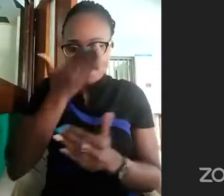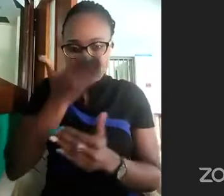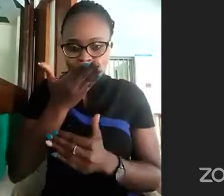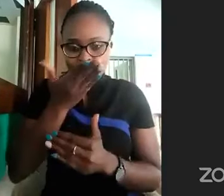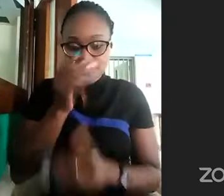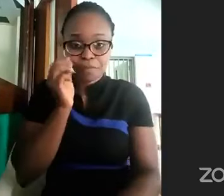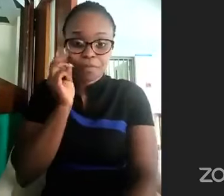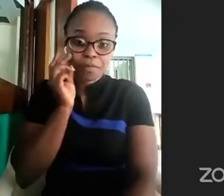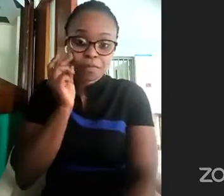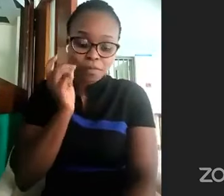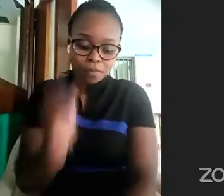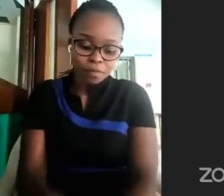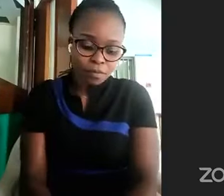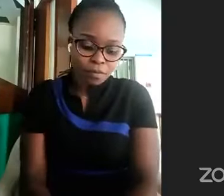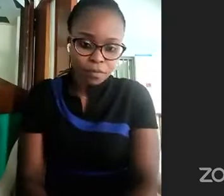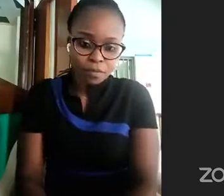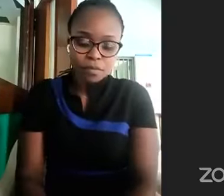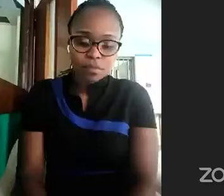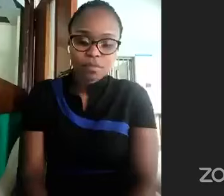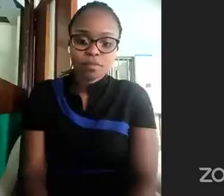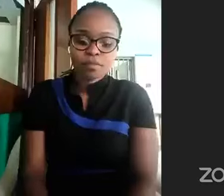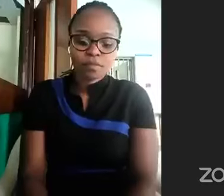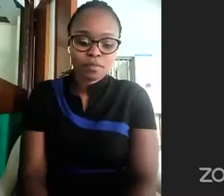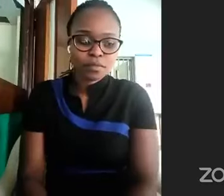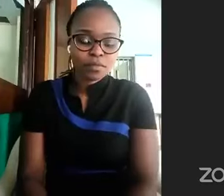I want to recognize that there was a question to Maureen.